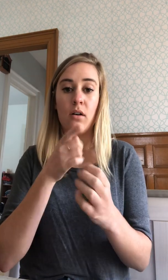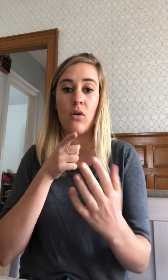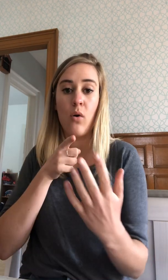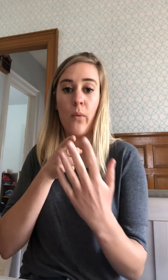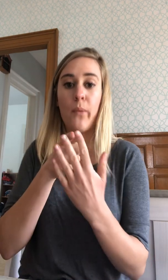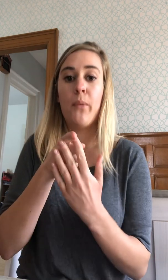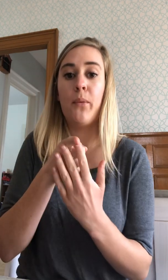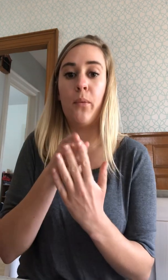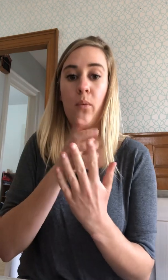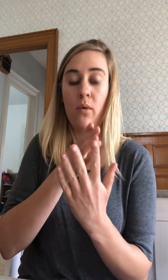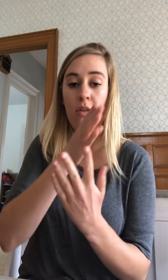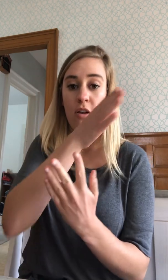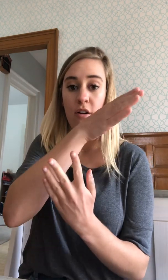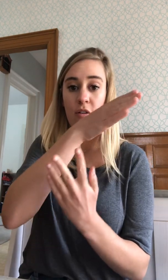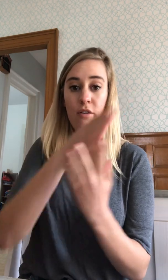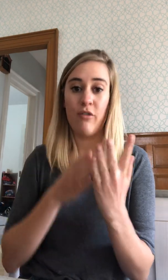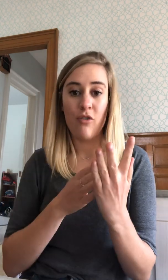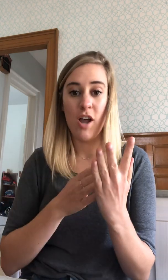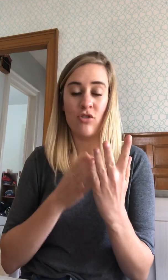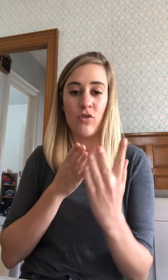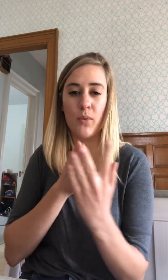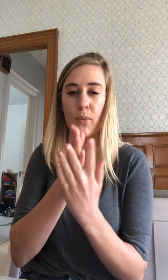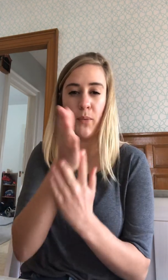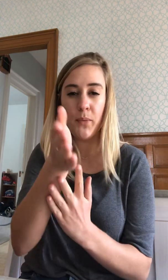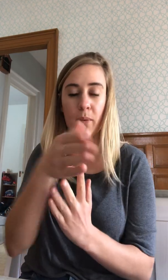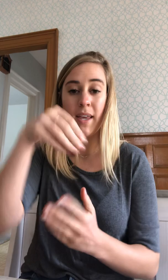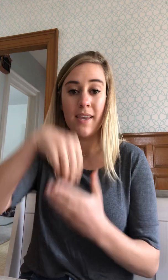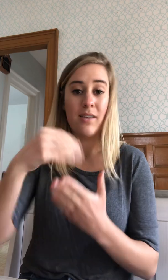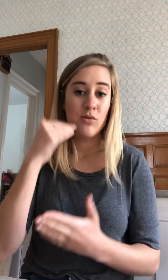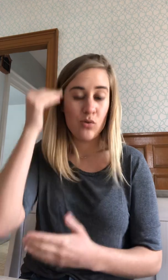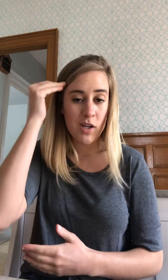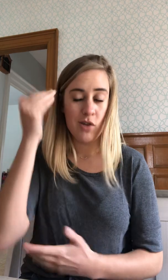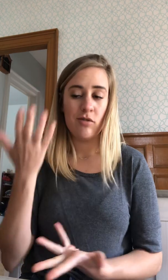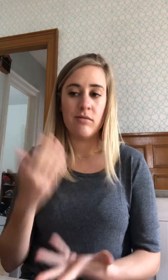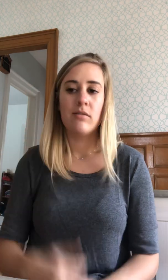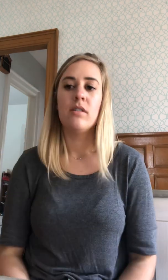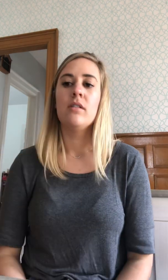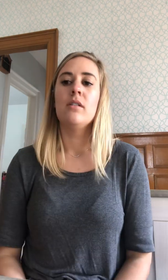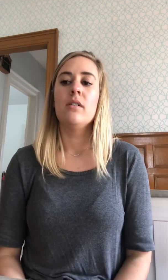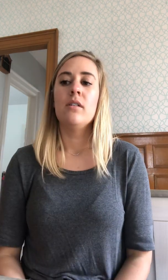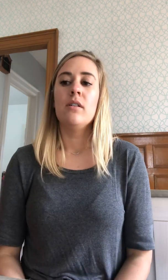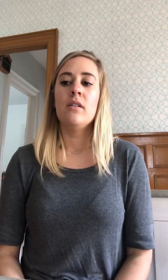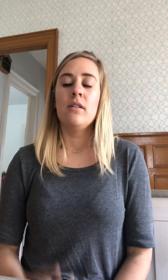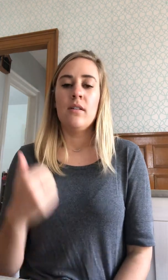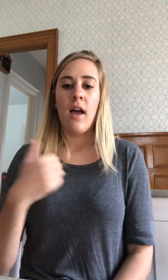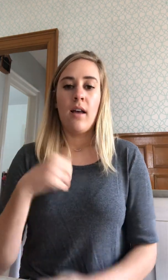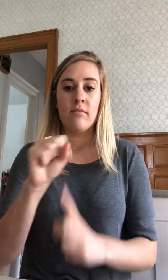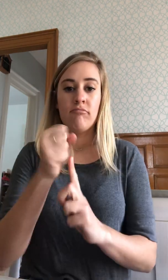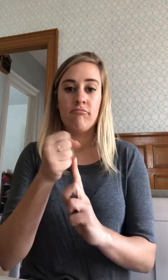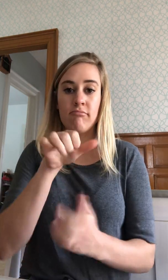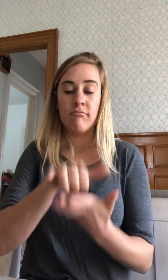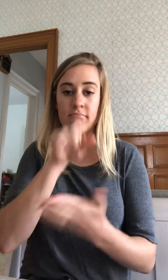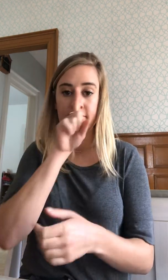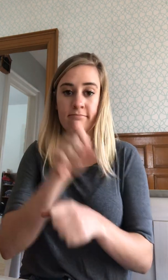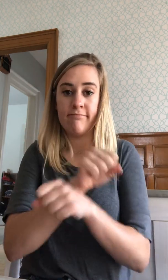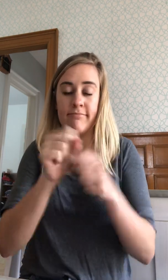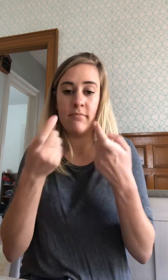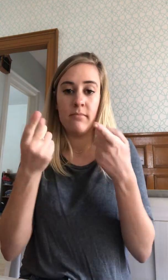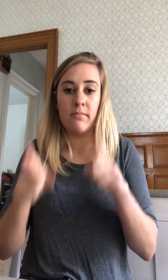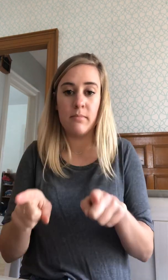lines intracranially, all right? And there are instances where that has occurred, and these are well recognized in the